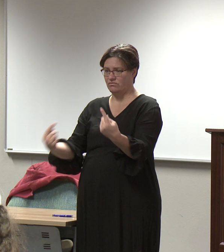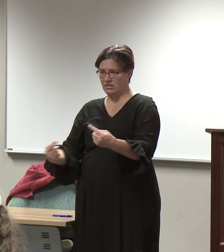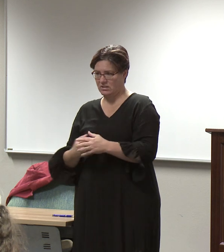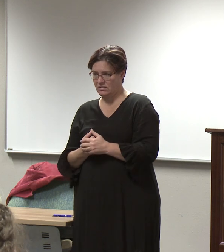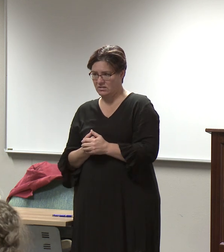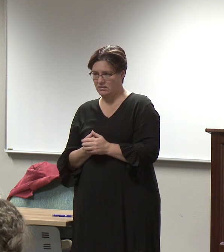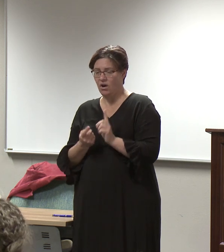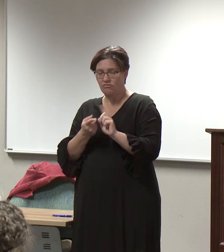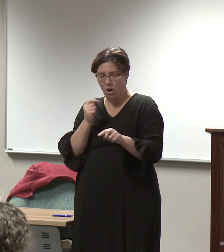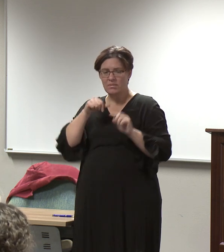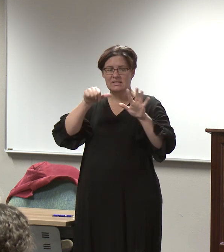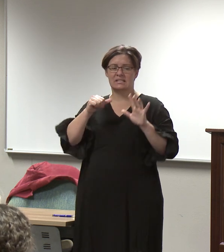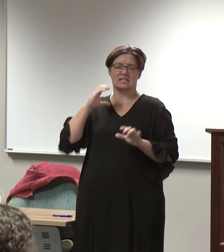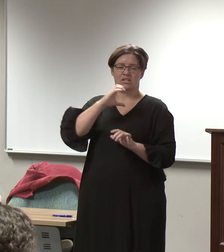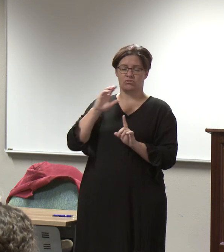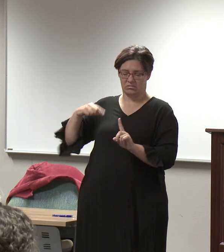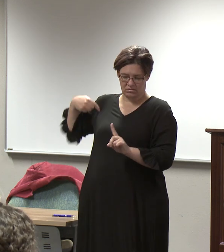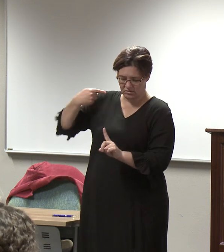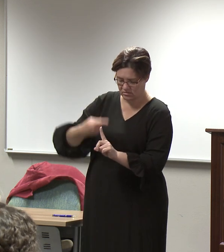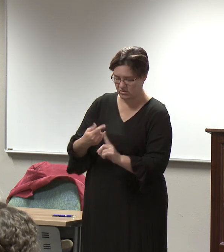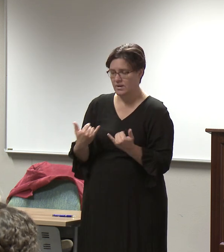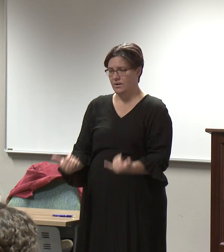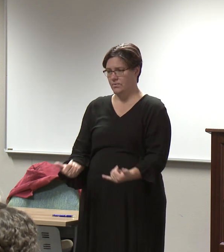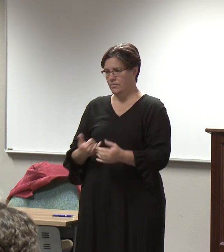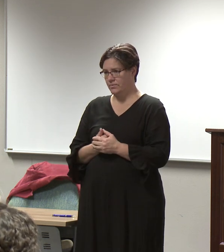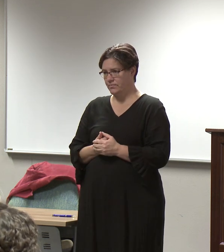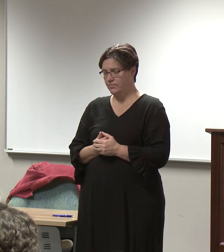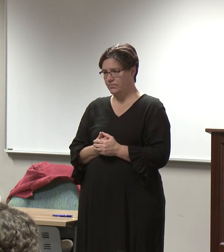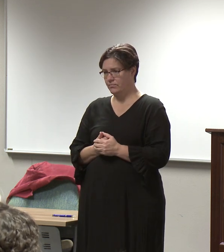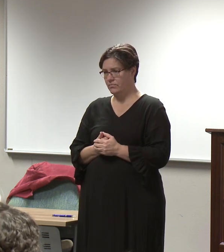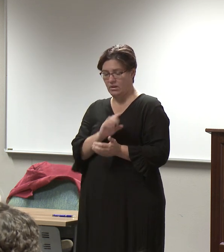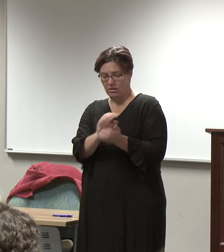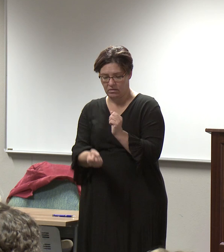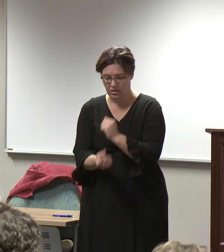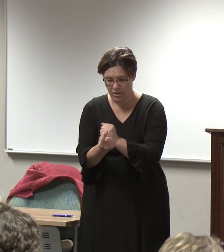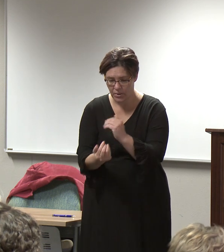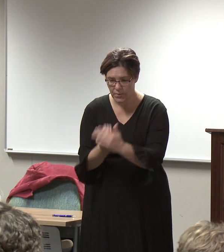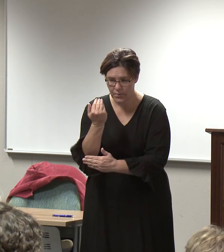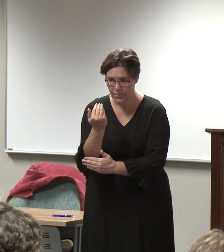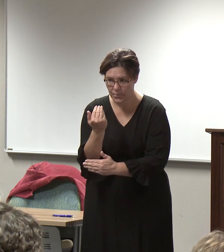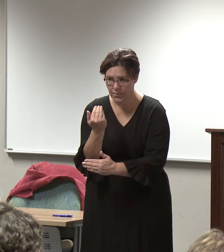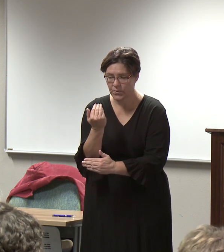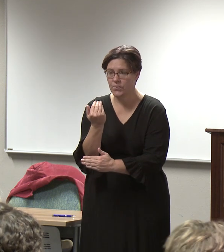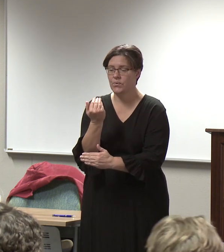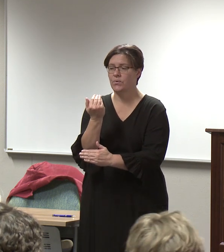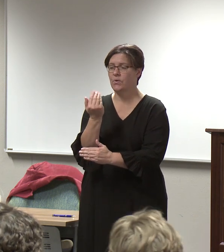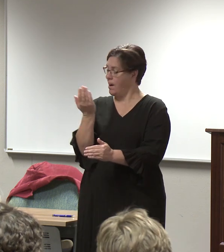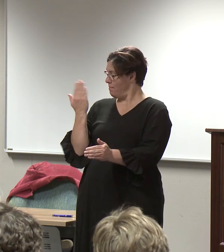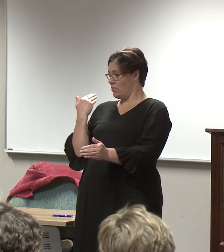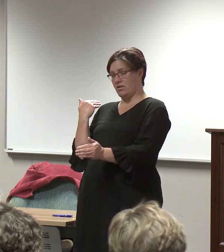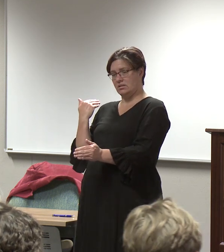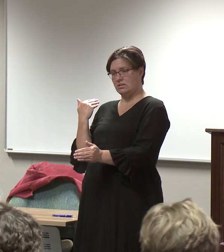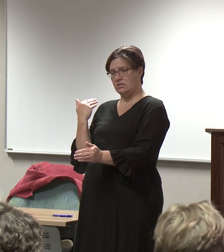from the 16th century up until now. And every time a new form comes in, the previous